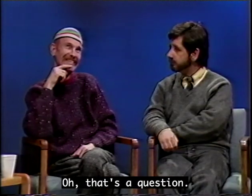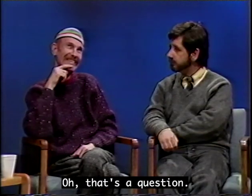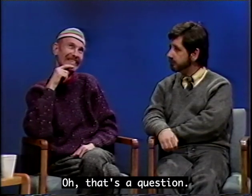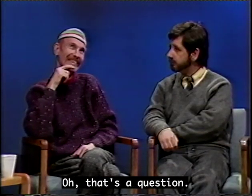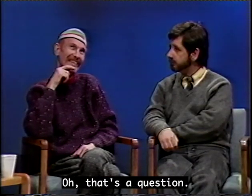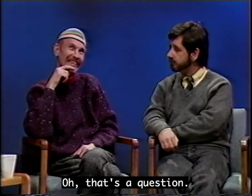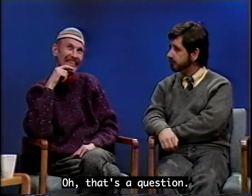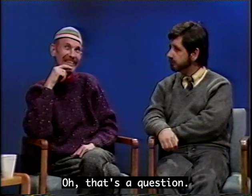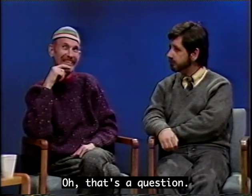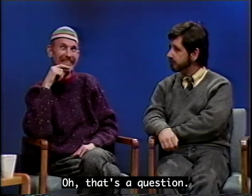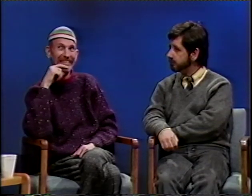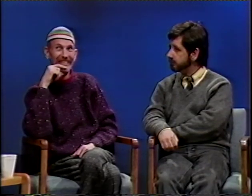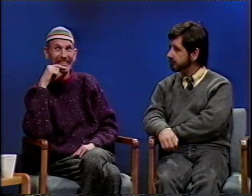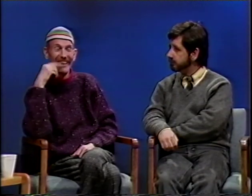Oh, that's a question.